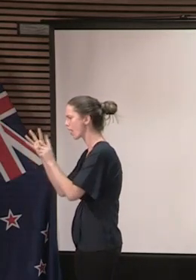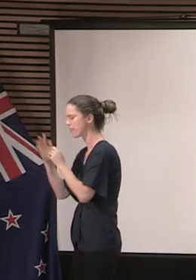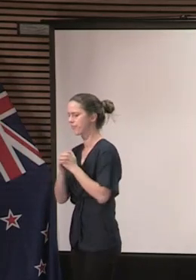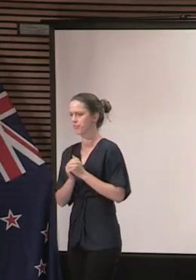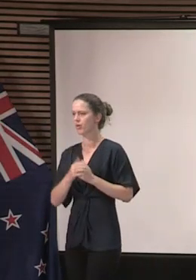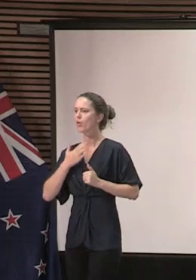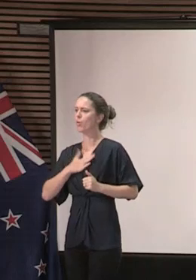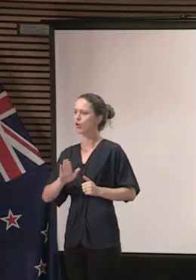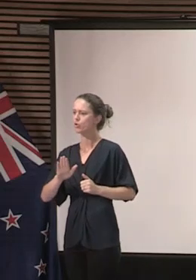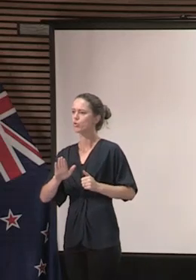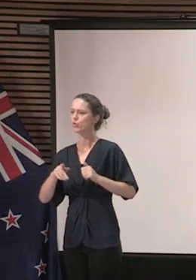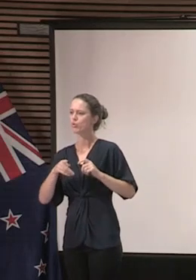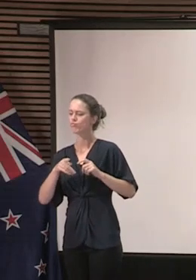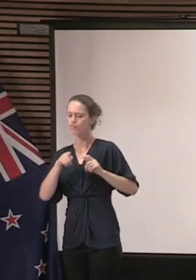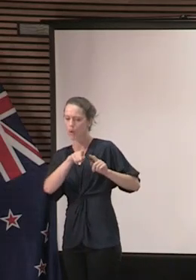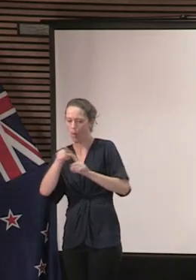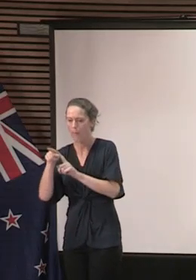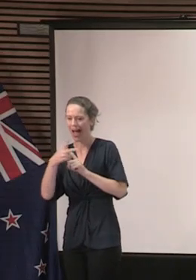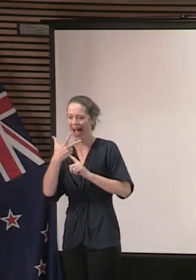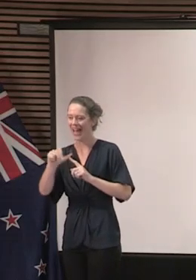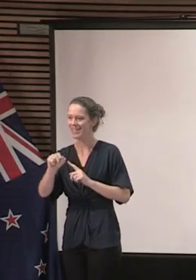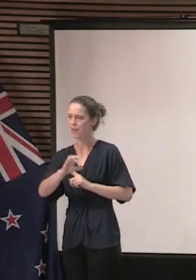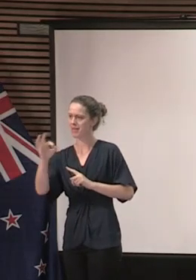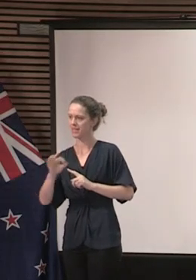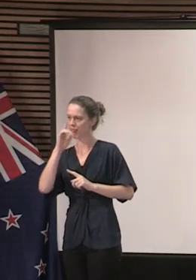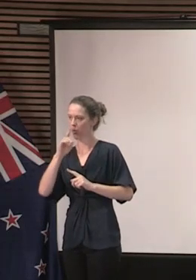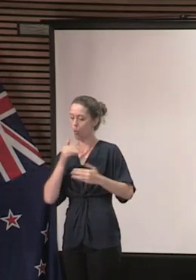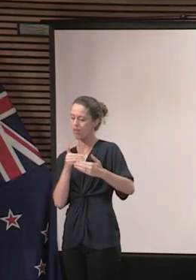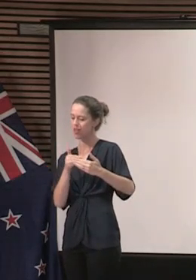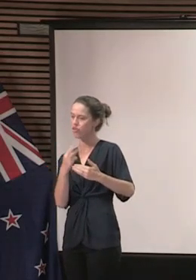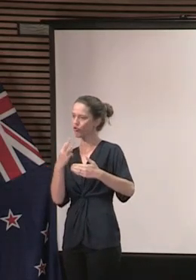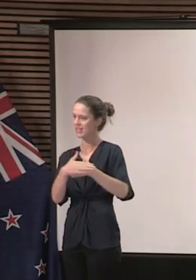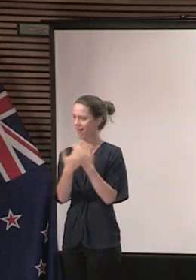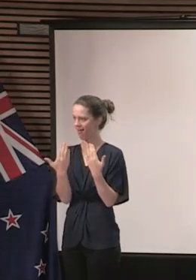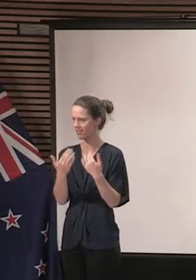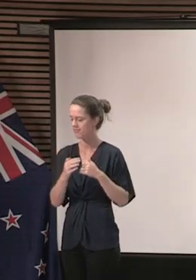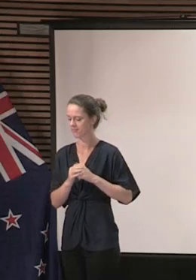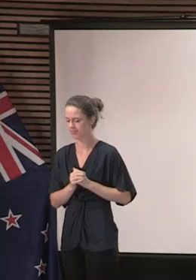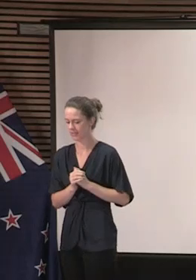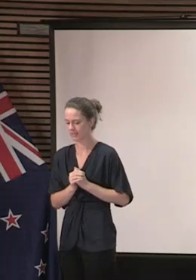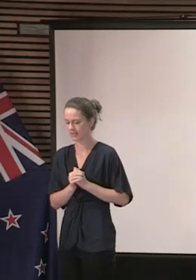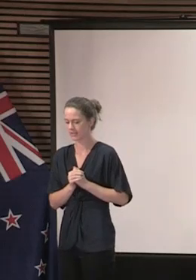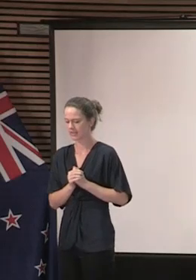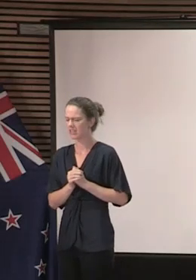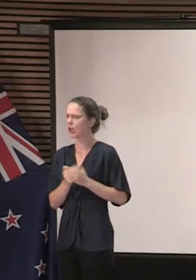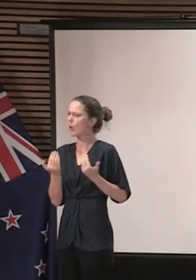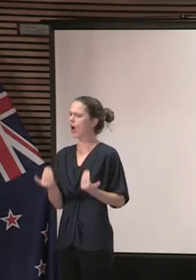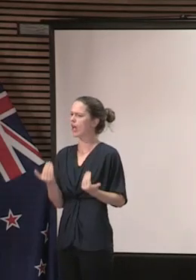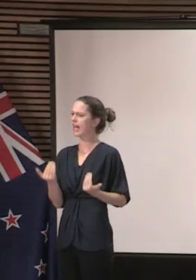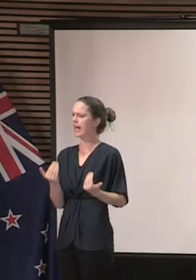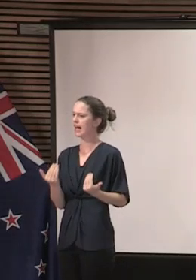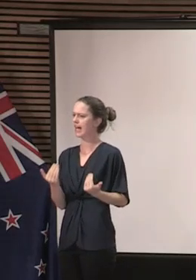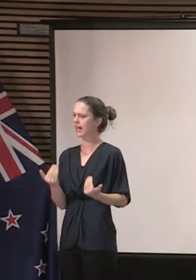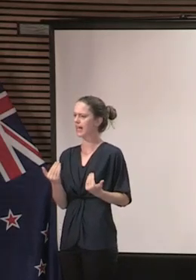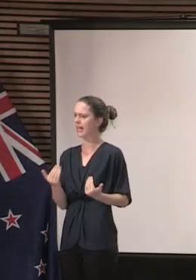people within 3 days. Now, because the all of the current mechanism and the information is